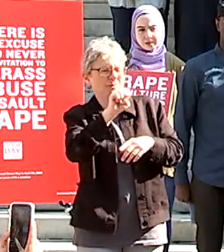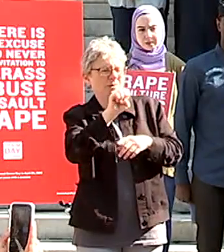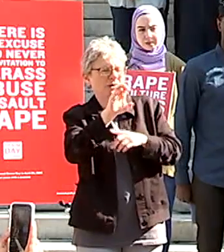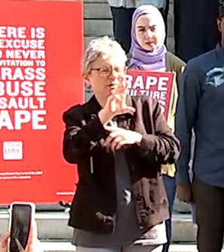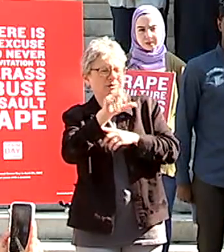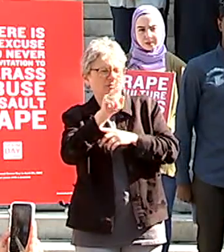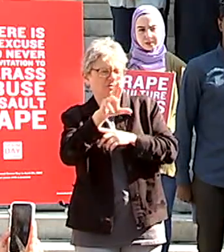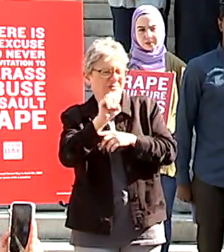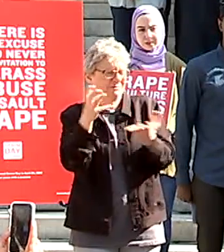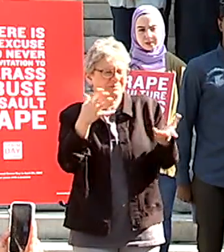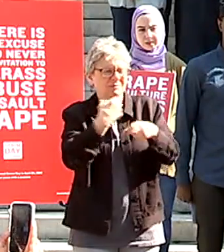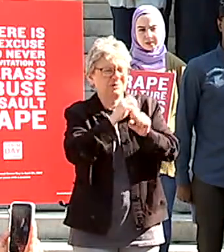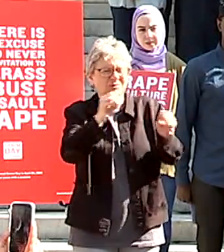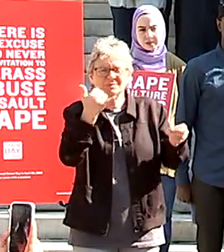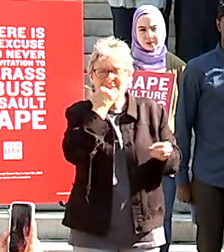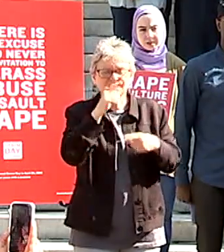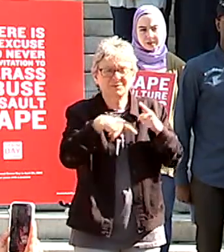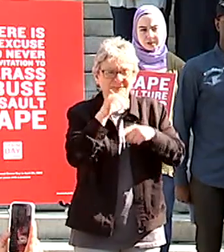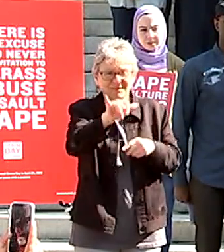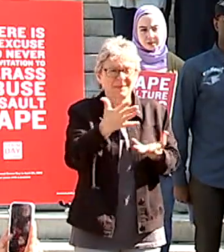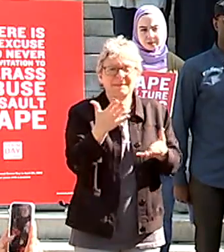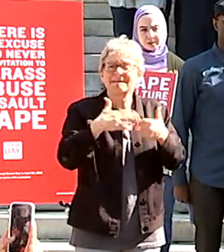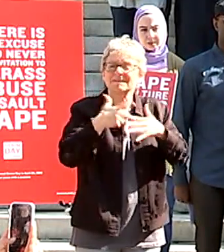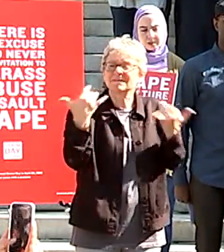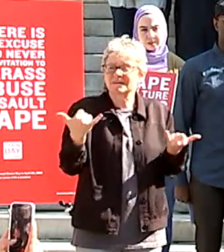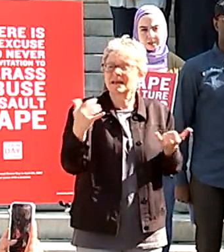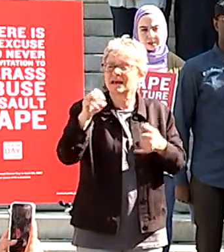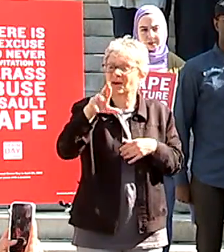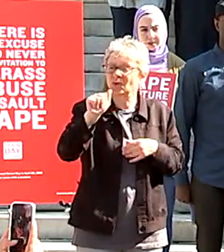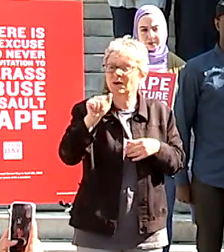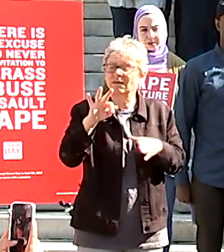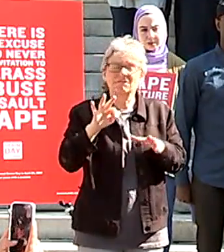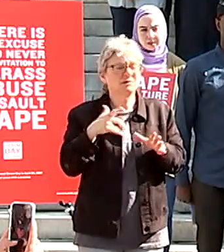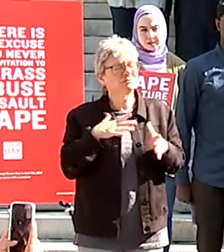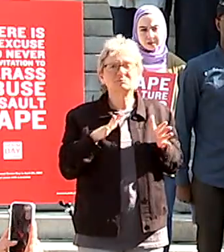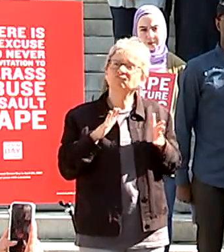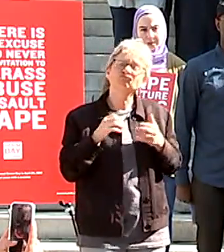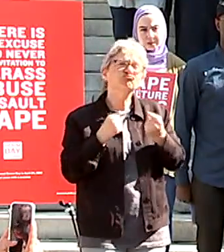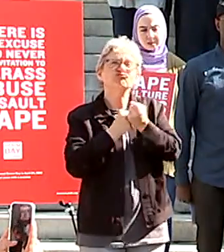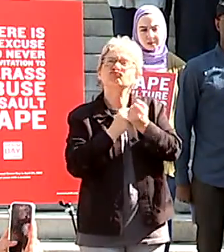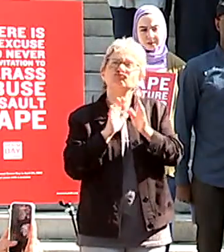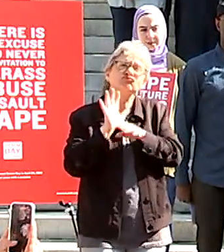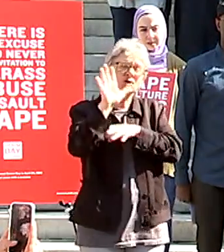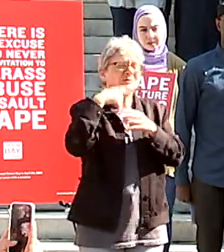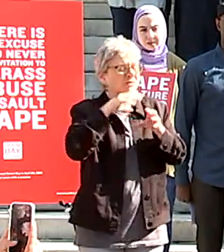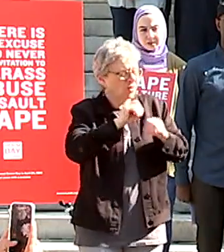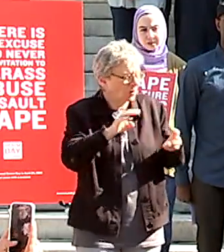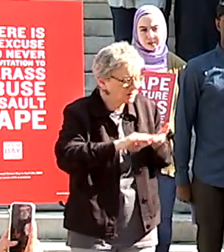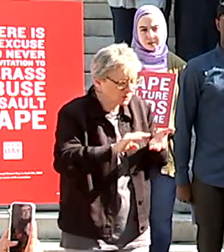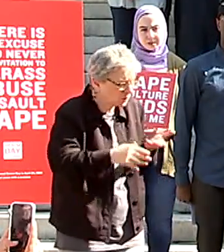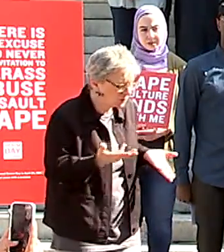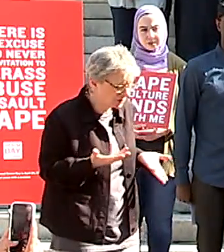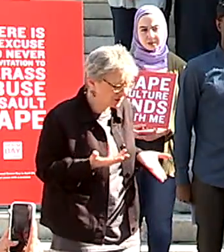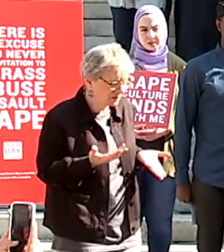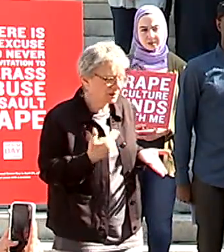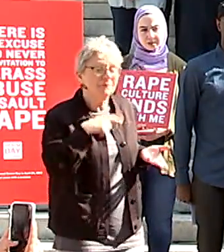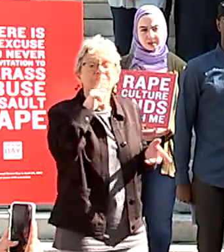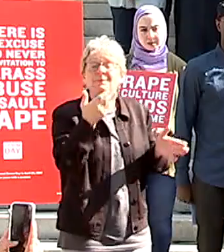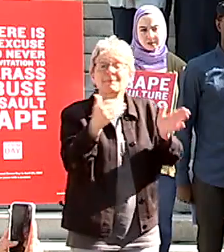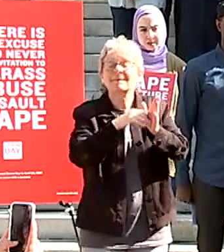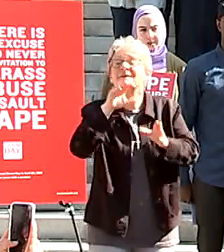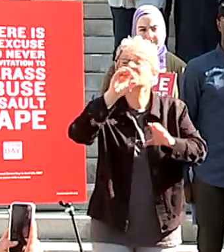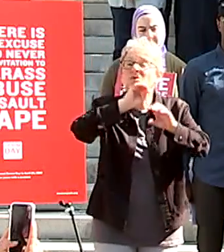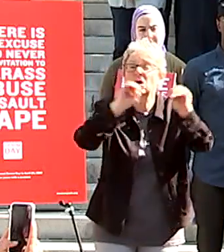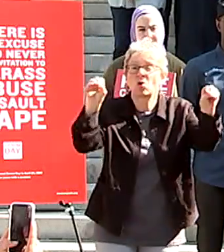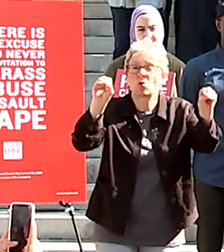culture. Make no mistake about it. Even in this era of pushback, there is no excuse. I'm going to say this